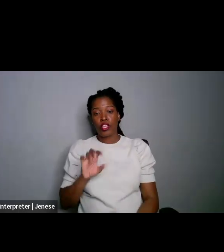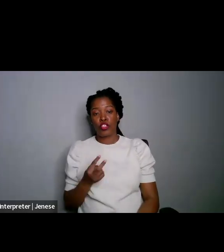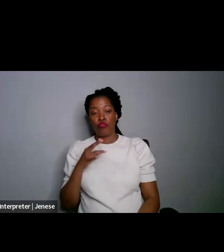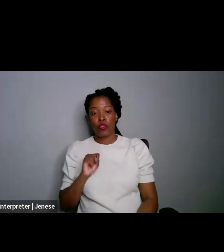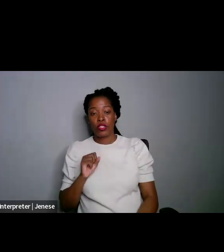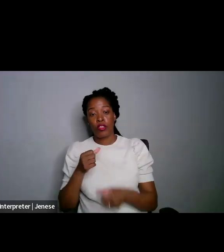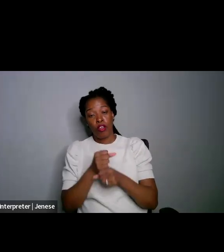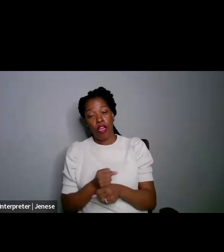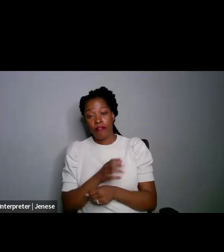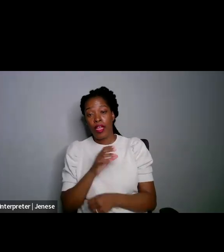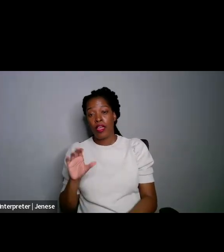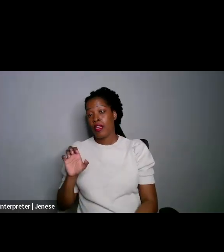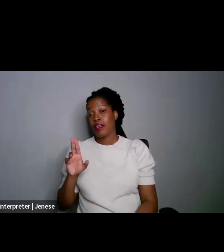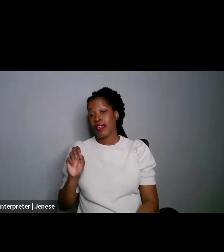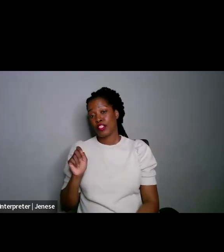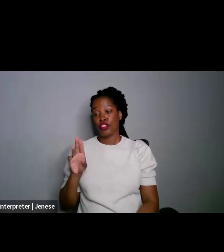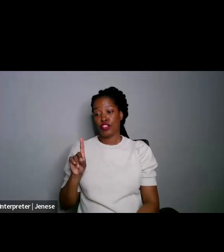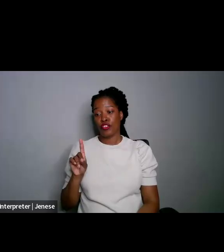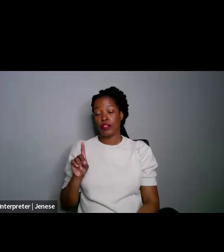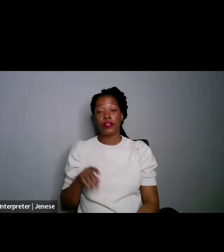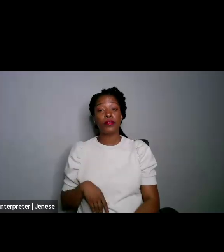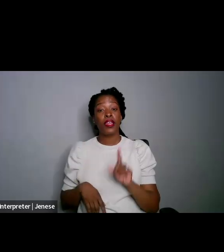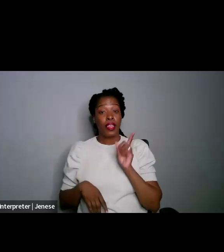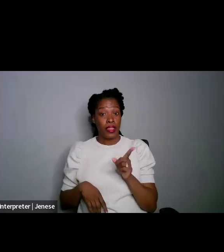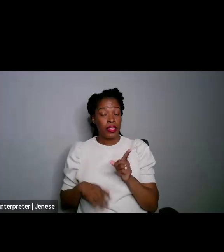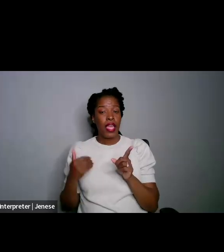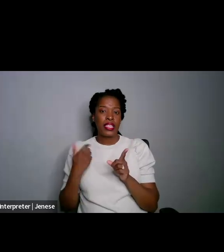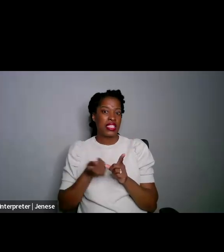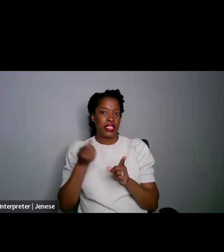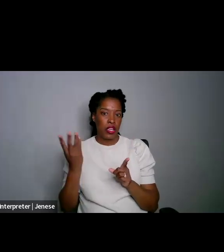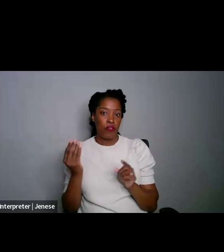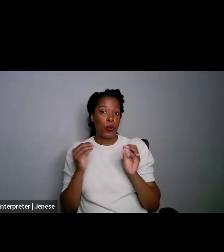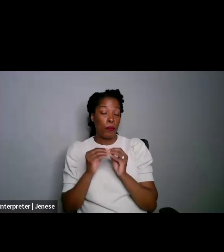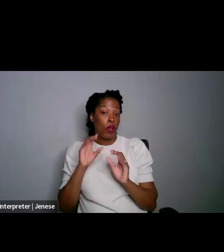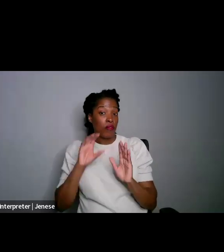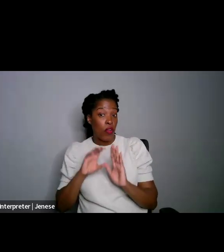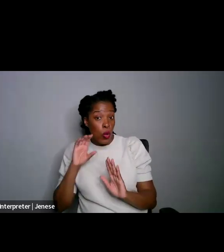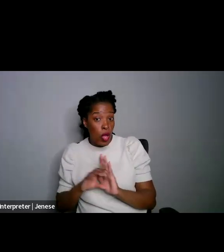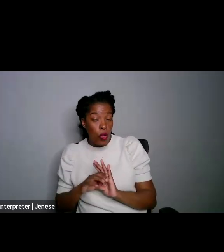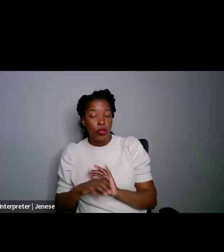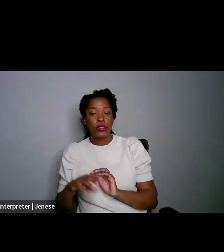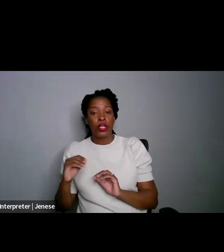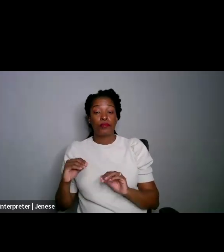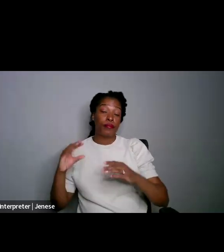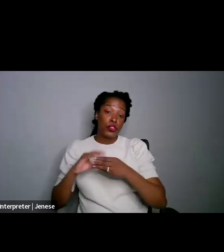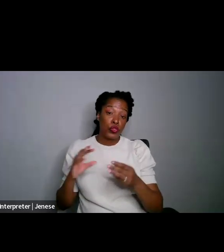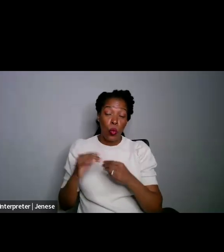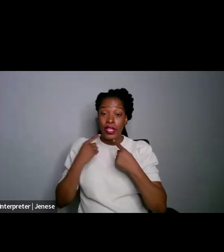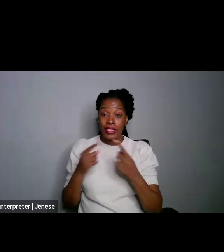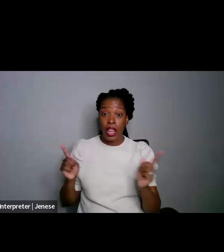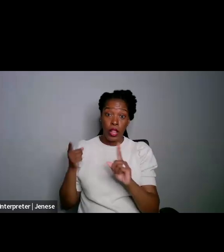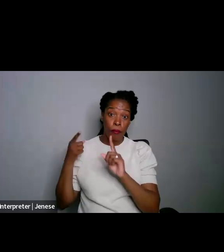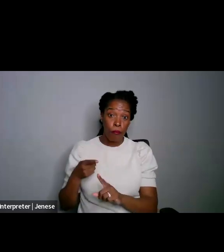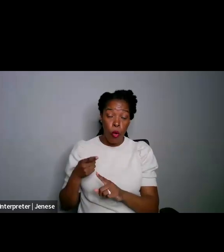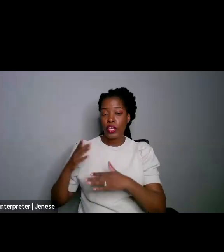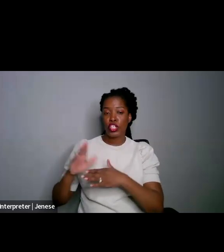did. There are several more photos and storytelling points that help share what Chris's Coffee and Custard